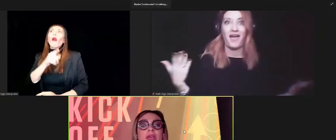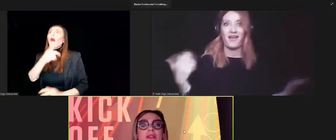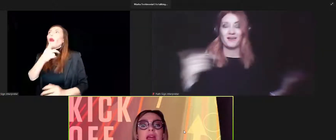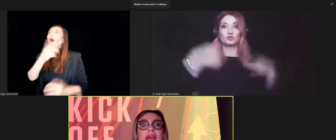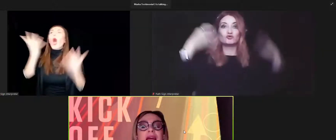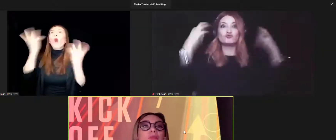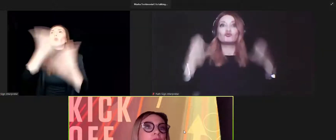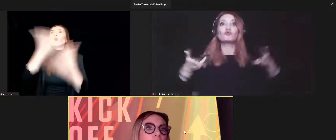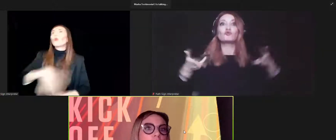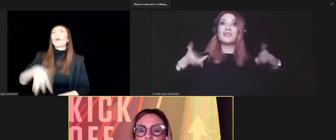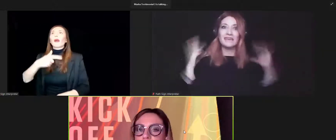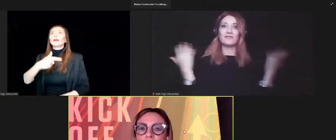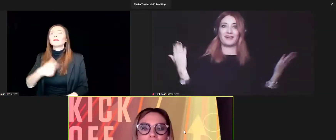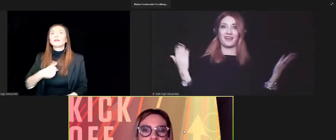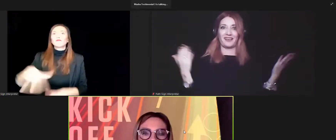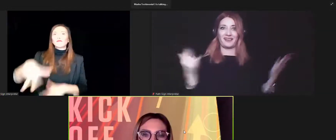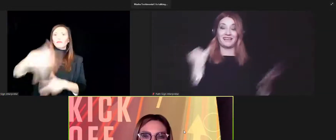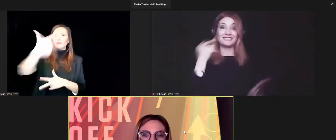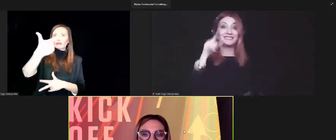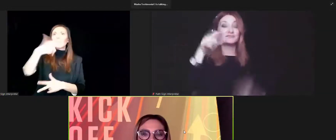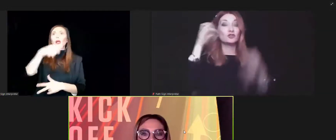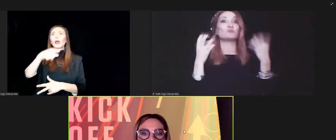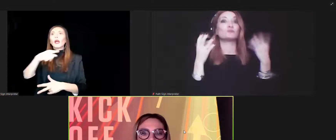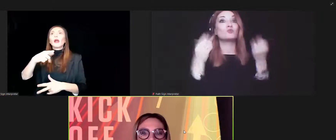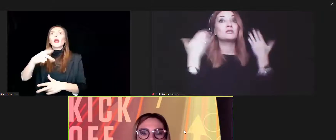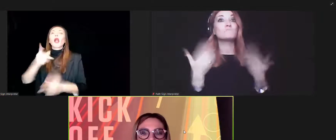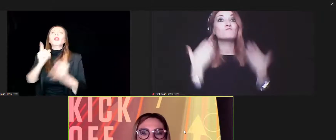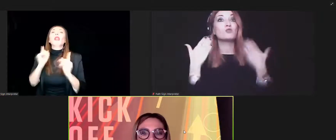This will help you grow fast